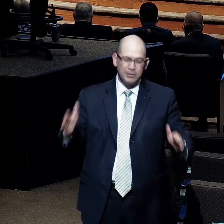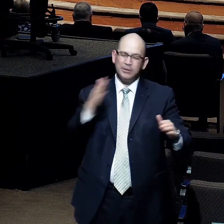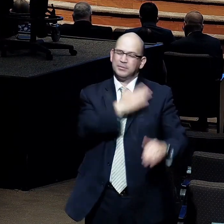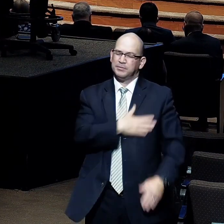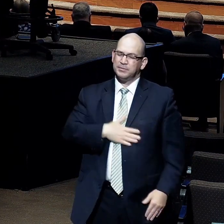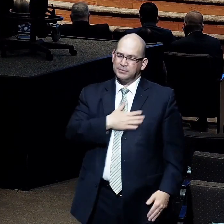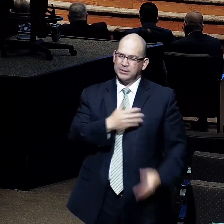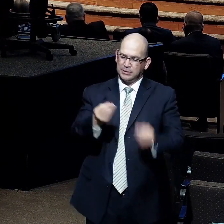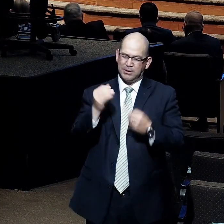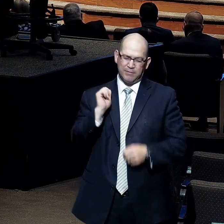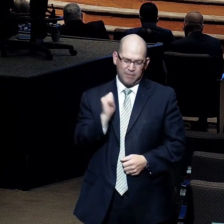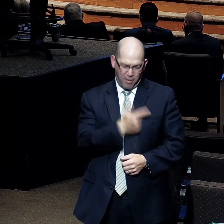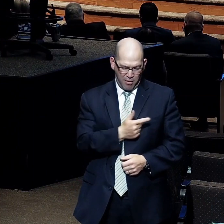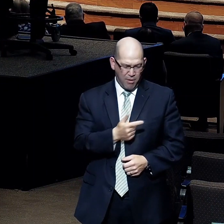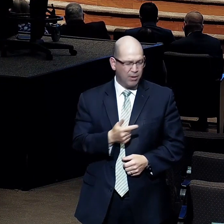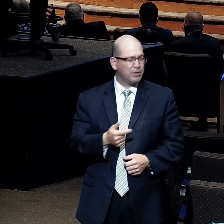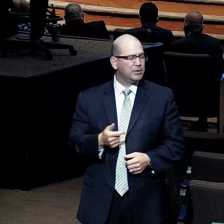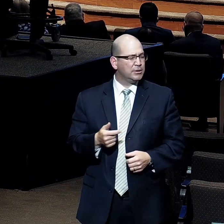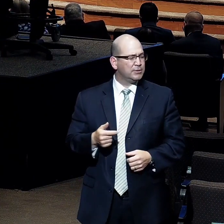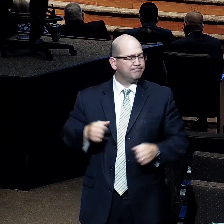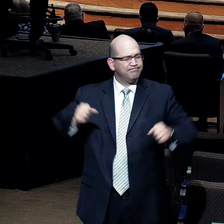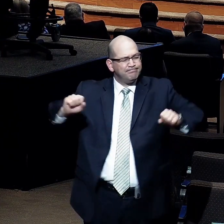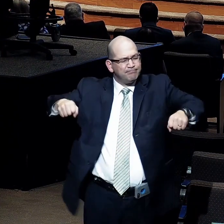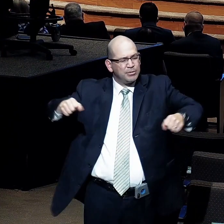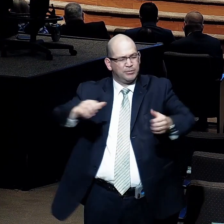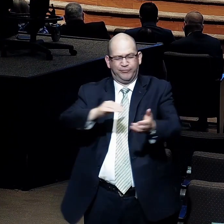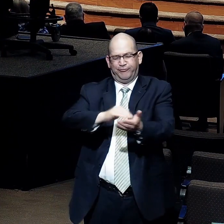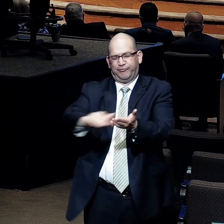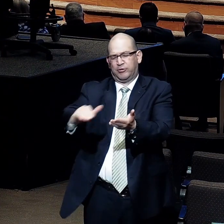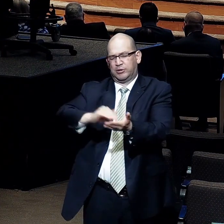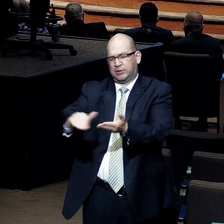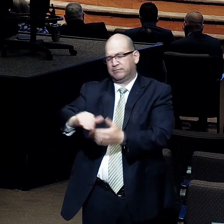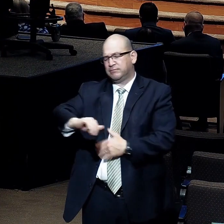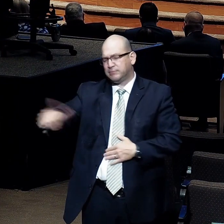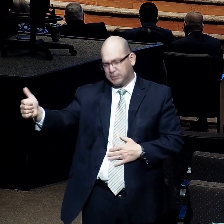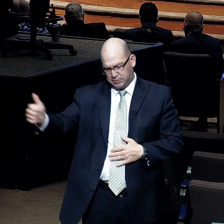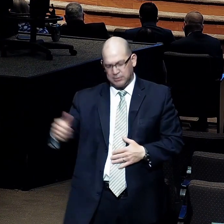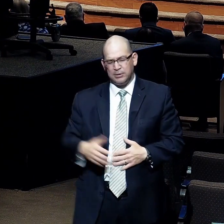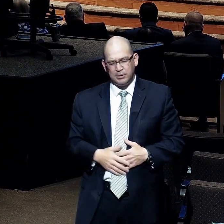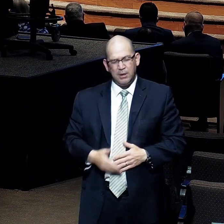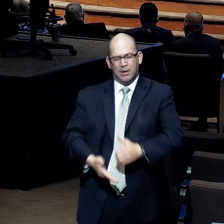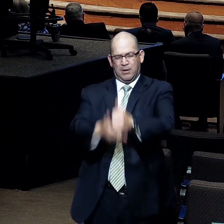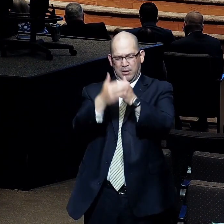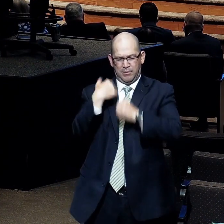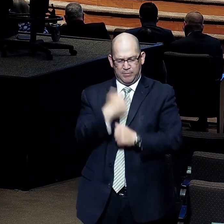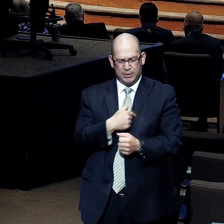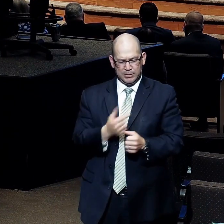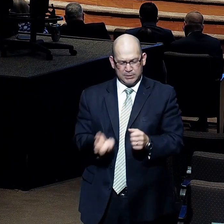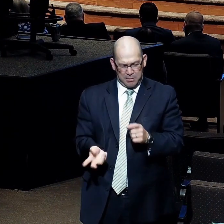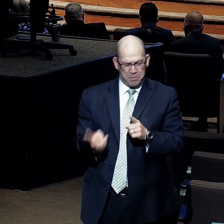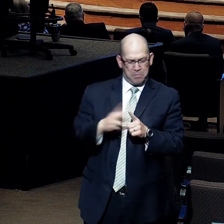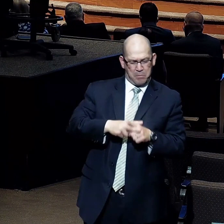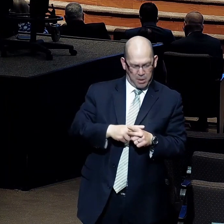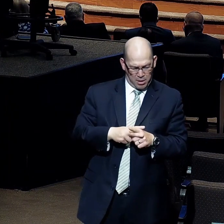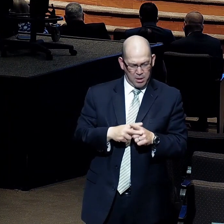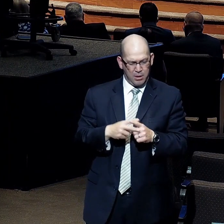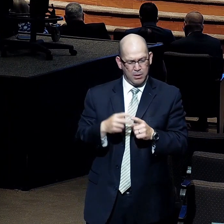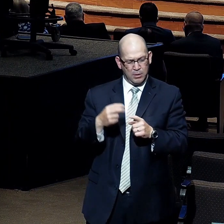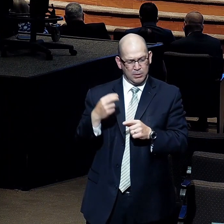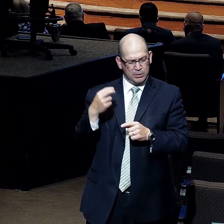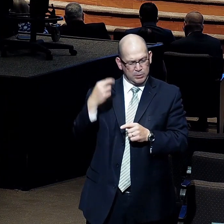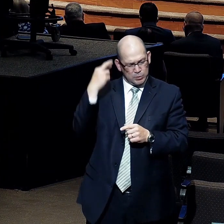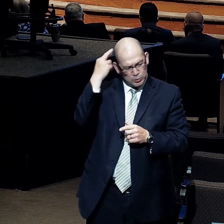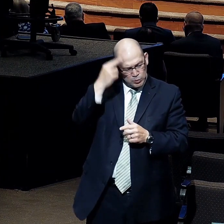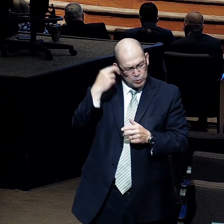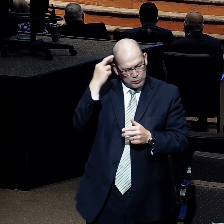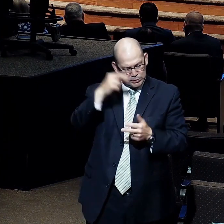the strength to forgive those people who wrong us, Lord, and help us to apply these three reasons on why we should forgive to our lives. And